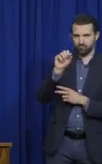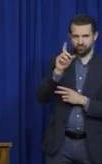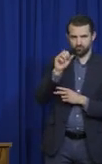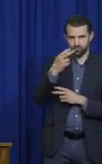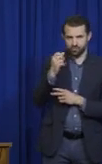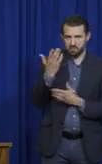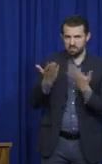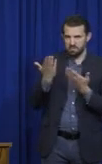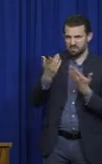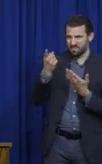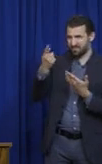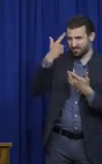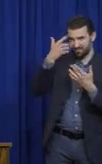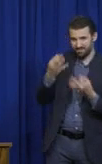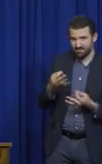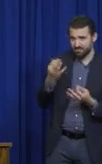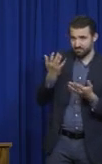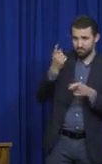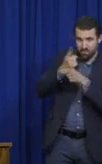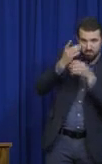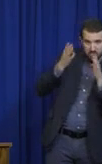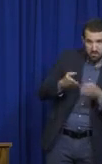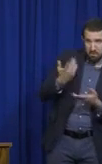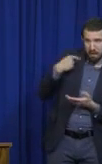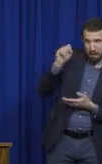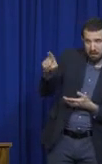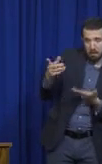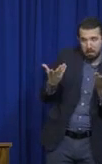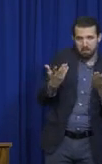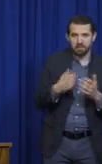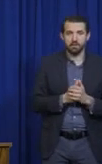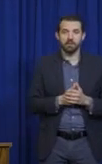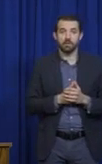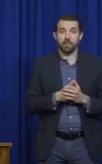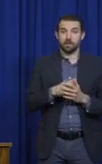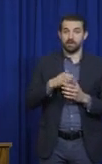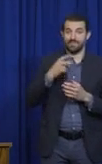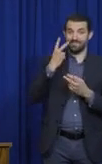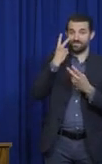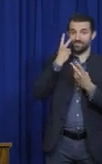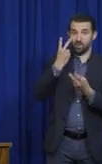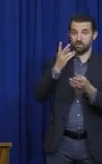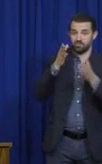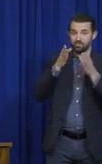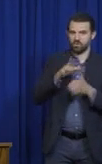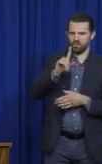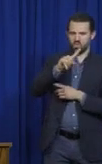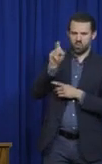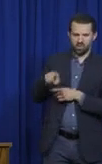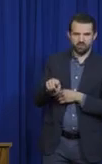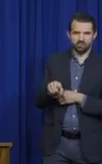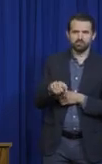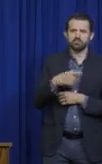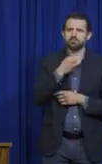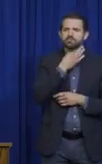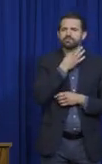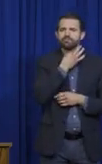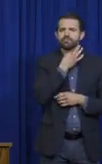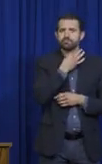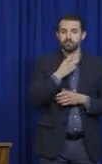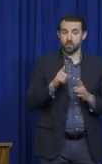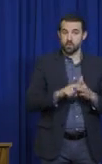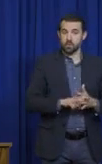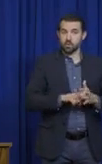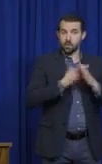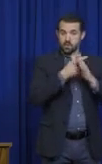decide. It's a viewer question, wondering whether starting tomorrow, if people can mingle with people from other